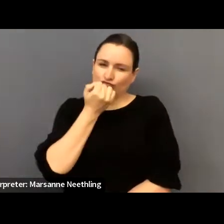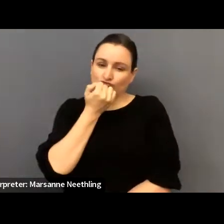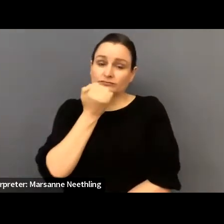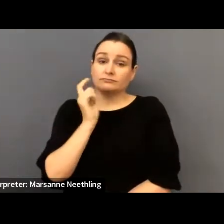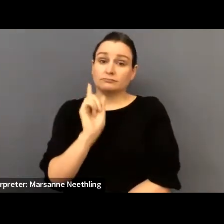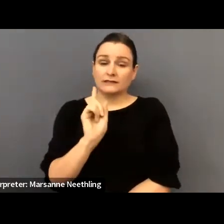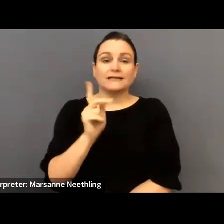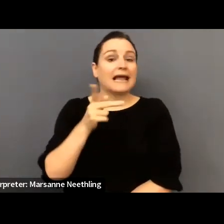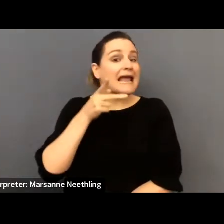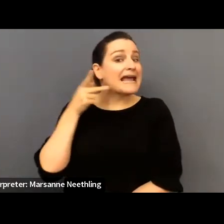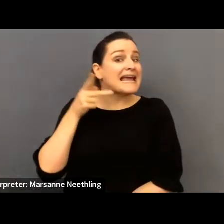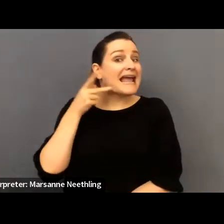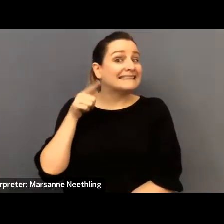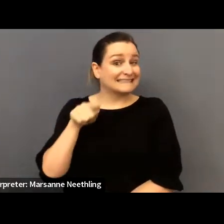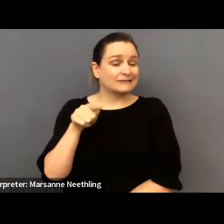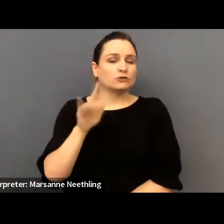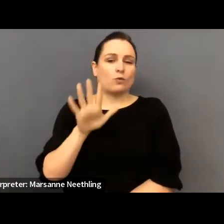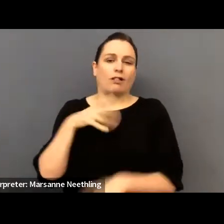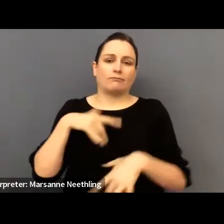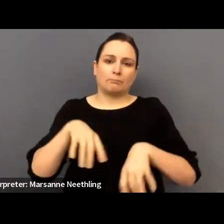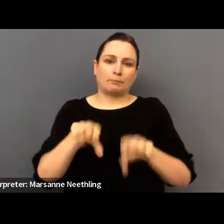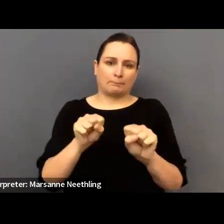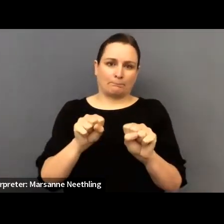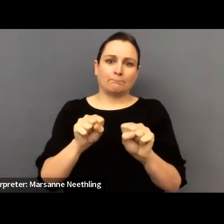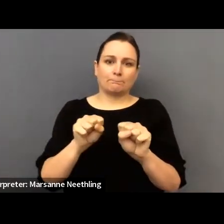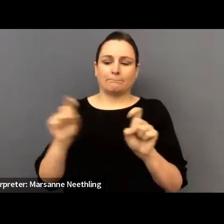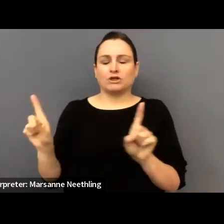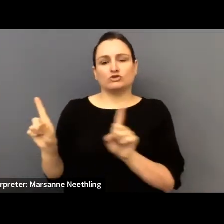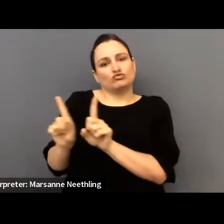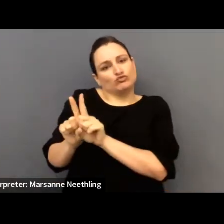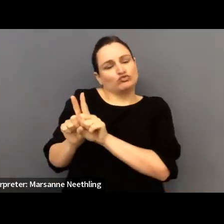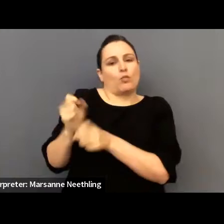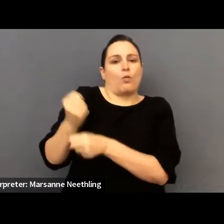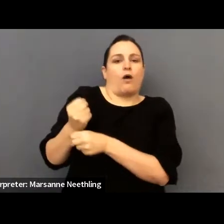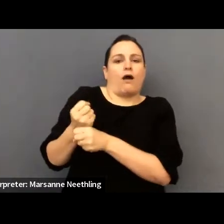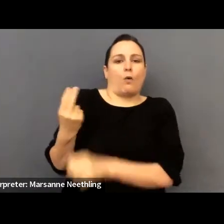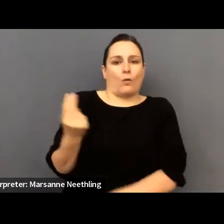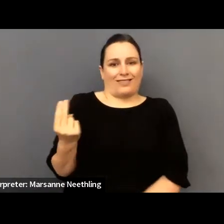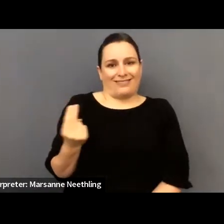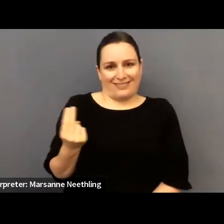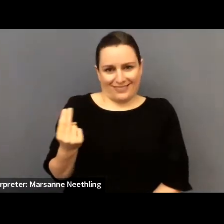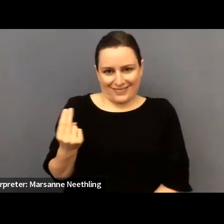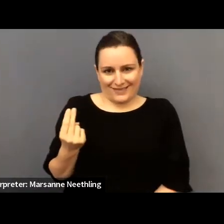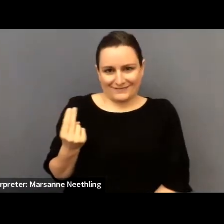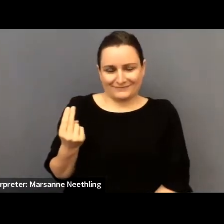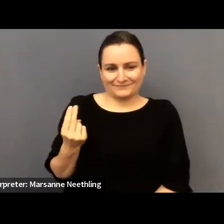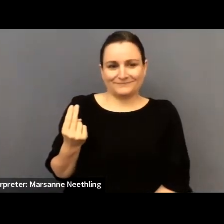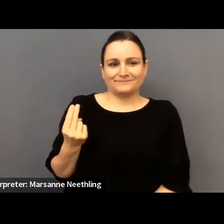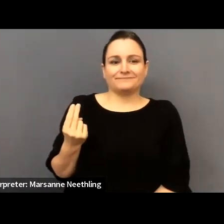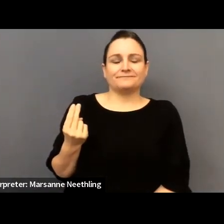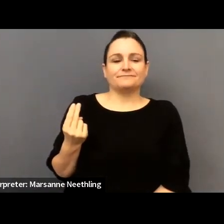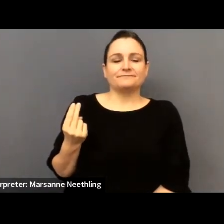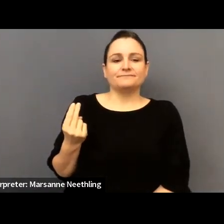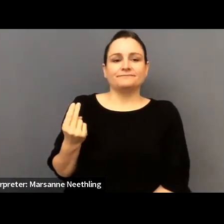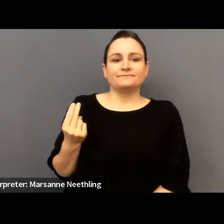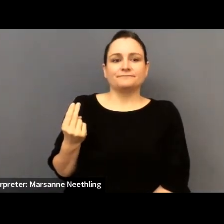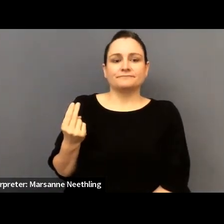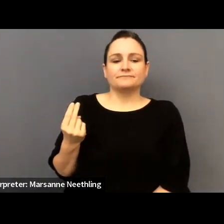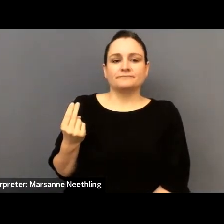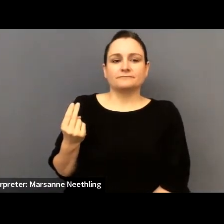Kate Huddleston, who works quite closely with Professor Anne Baker, and